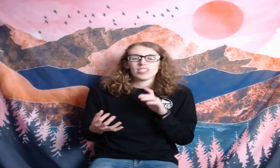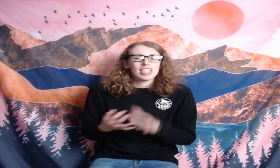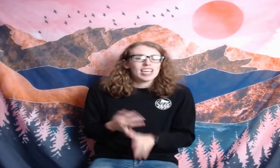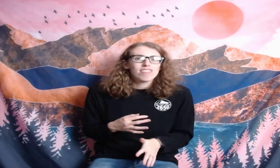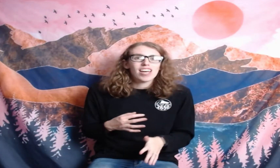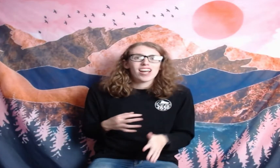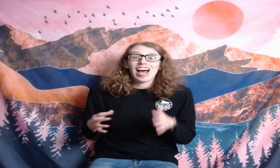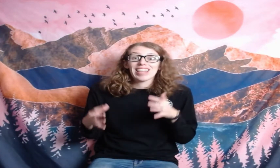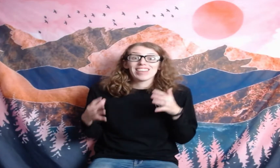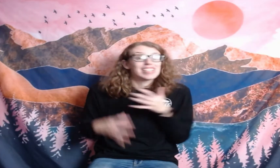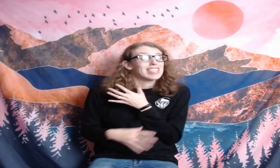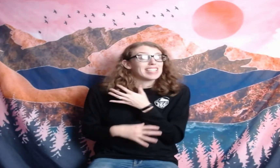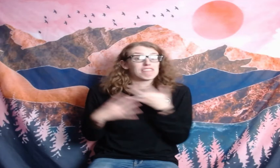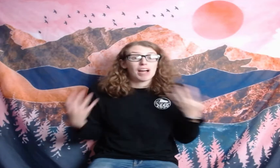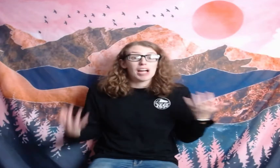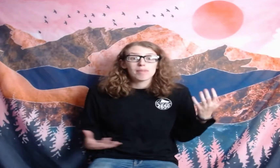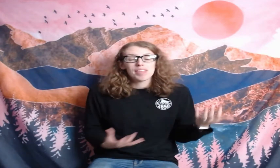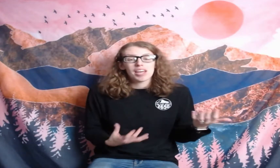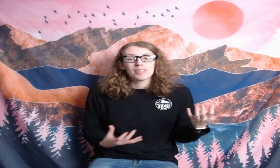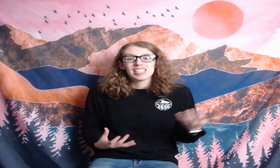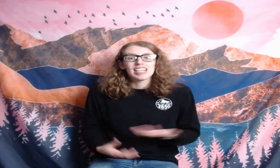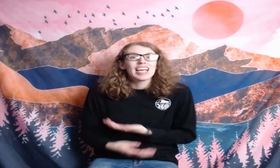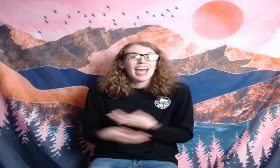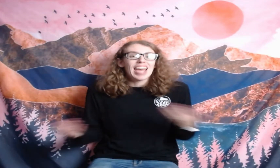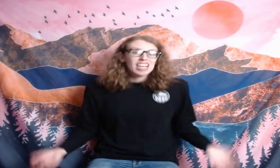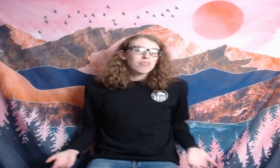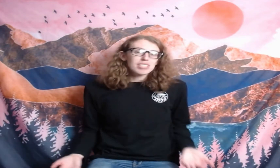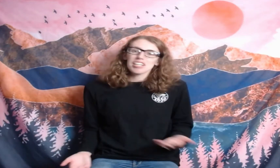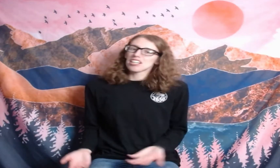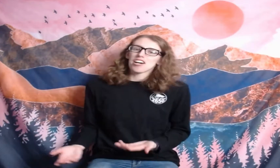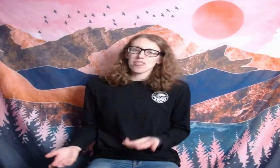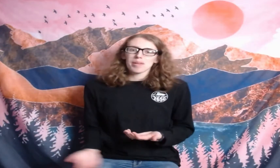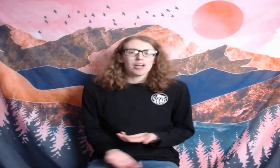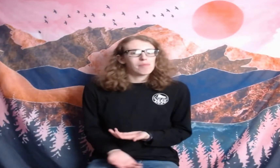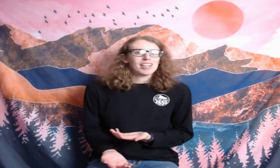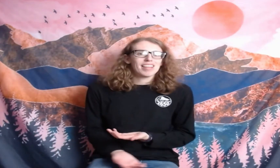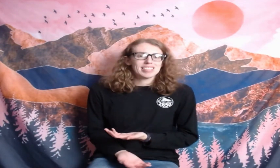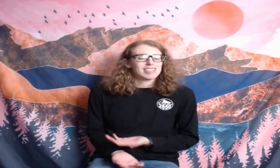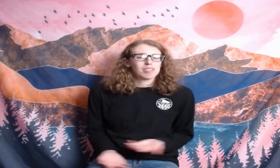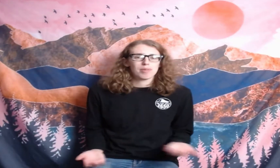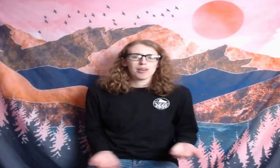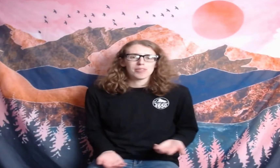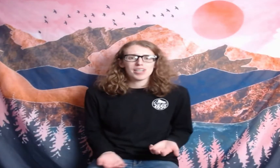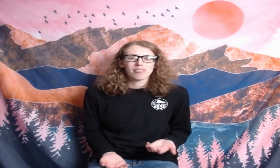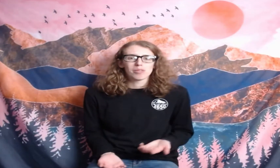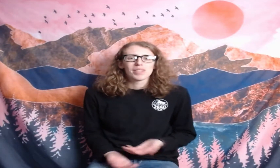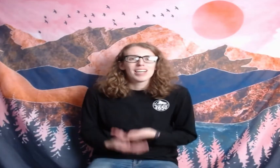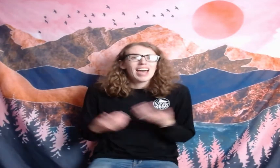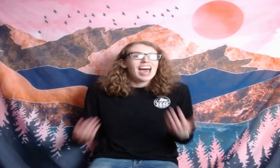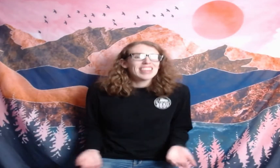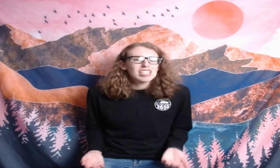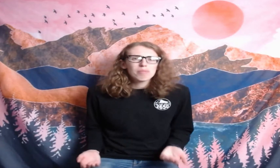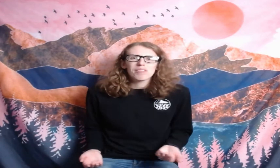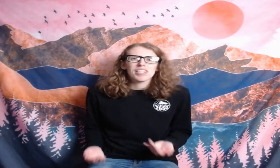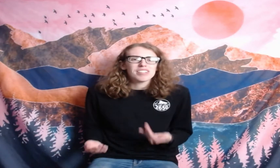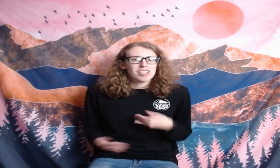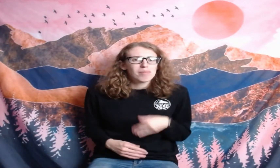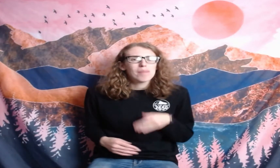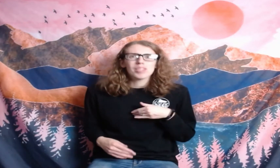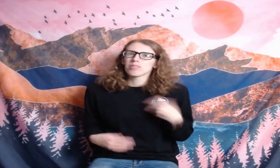safe there. I liked the environment that I was in, and it wasn't going to cost me an arm and a leg to sleep in a hotel room. And let's be real, sometimes in the winter